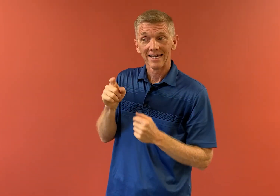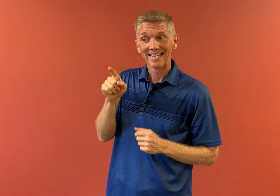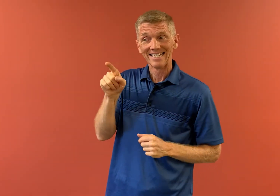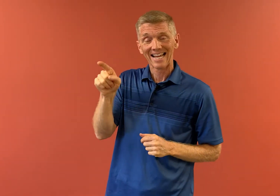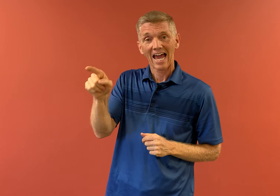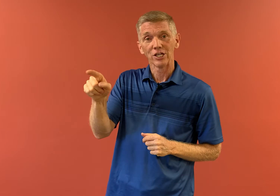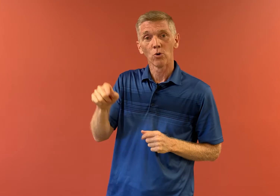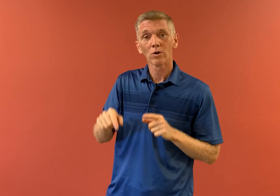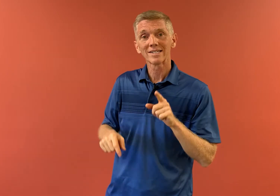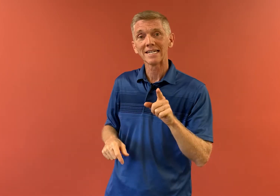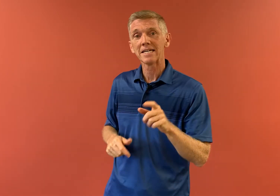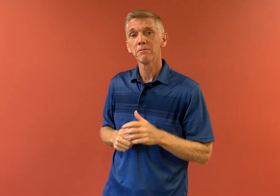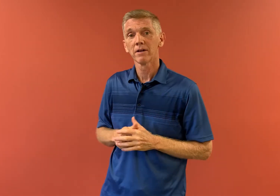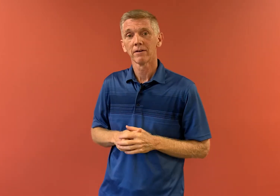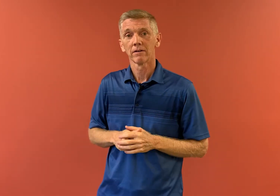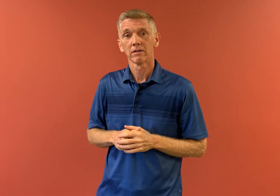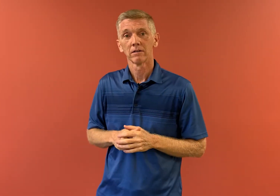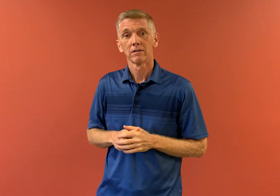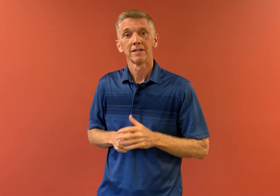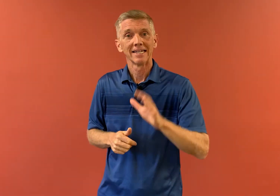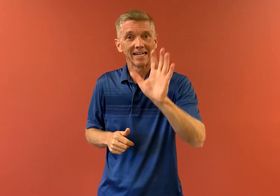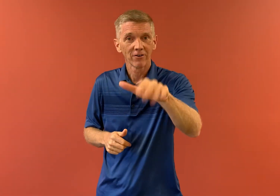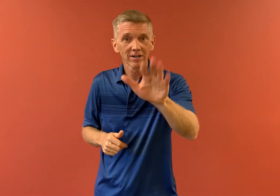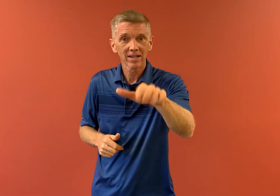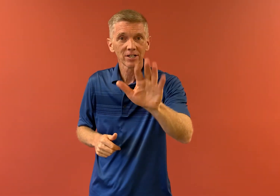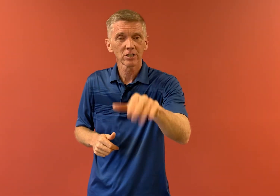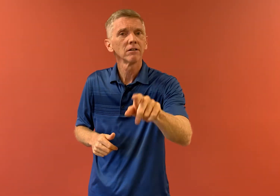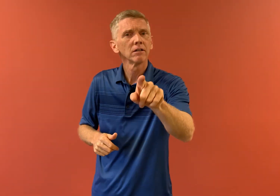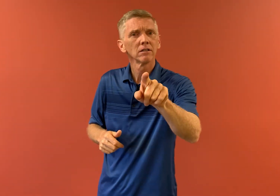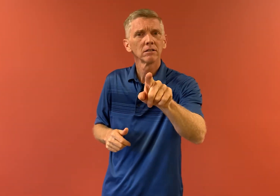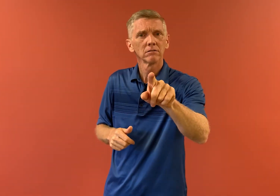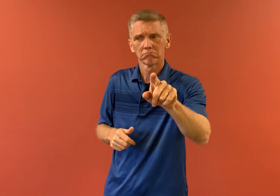Is that your team? Getting their attention.